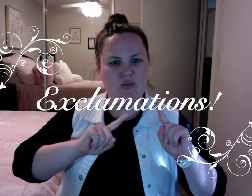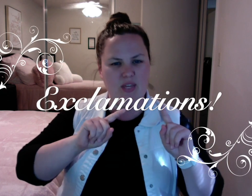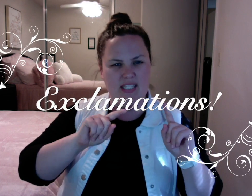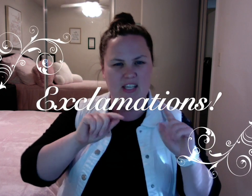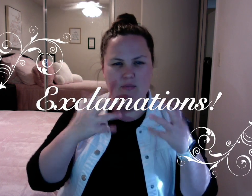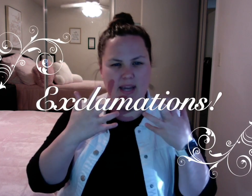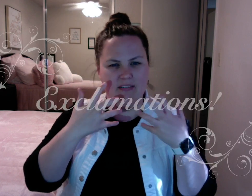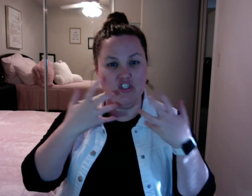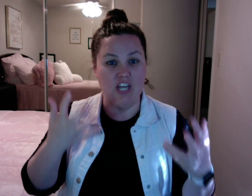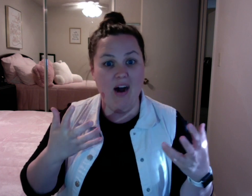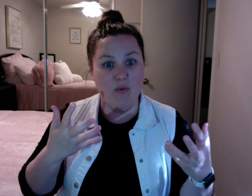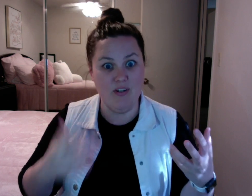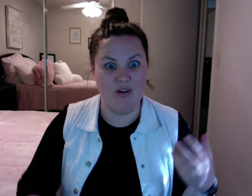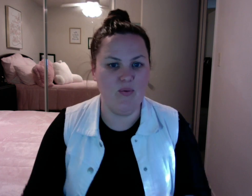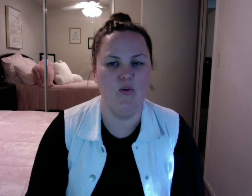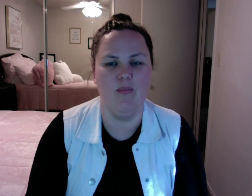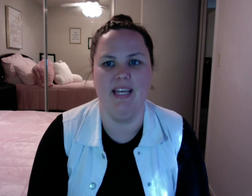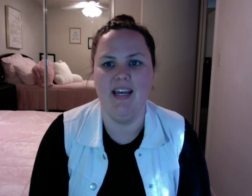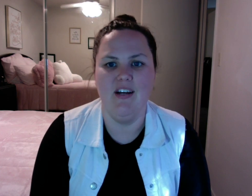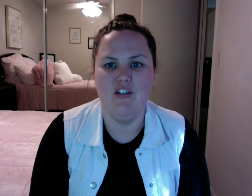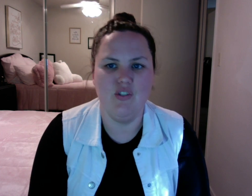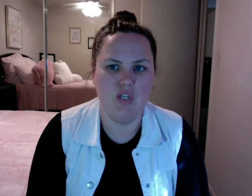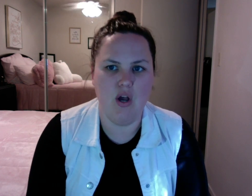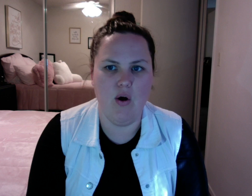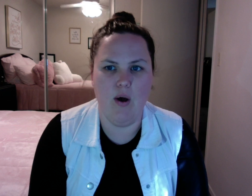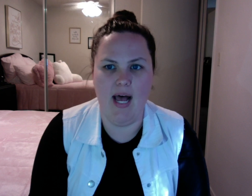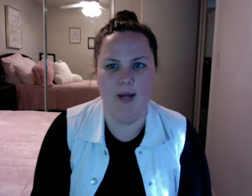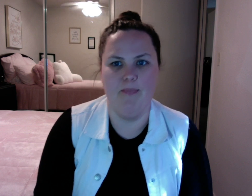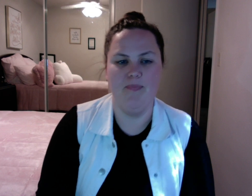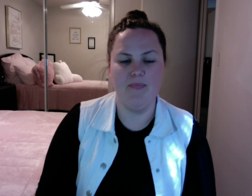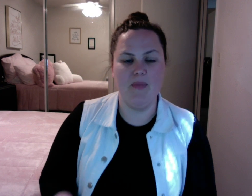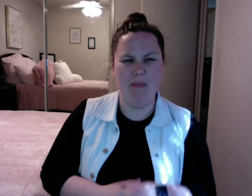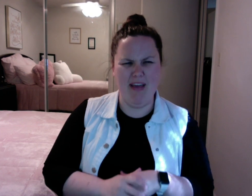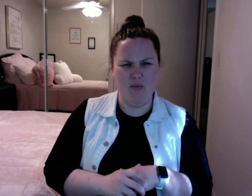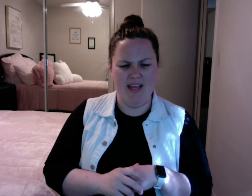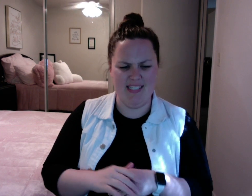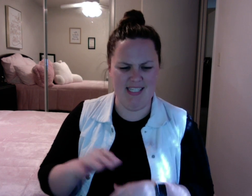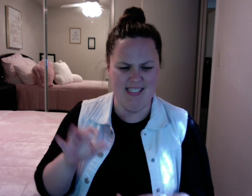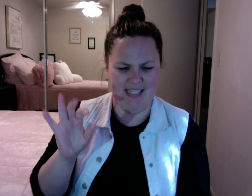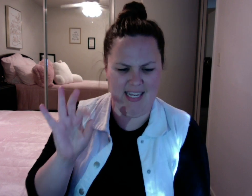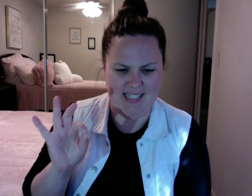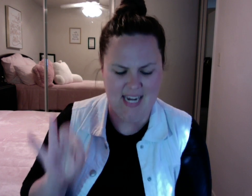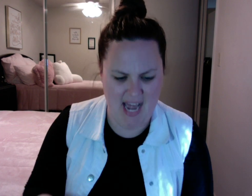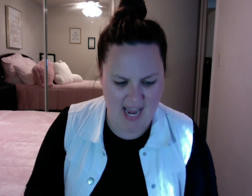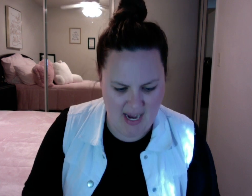things that you might shout, normally. So, by the way, this is lesson